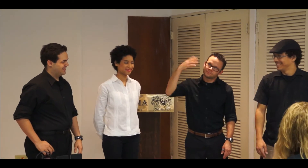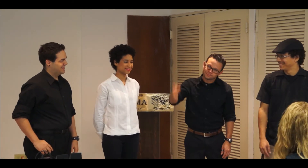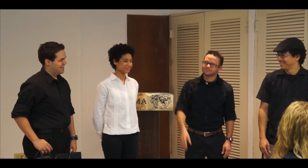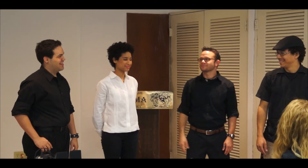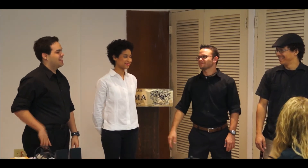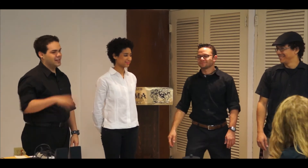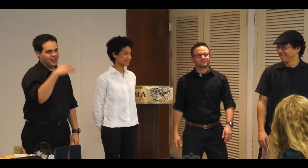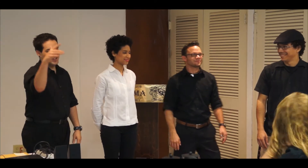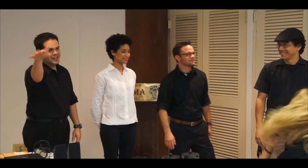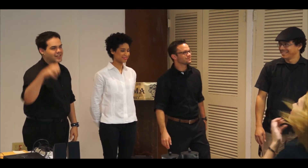Y si, si, si